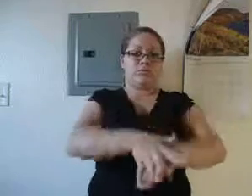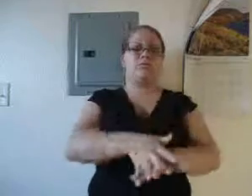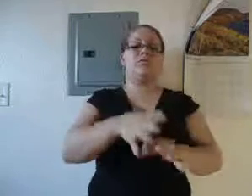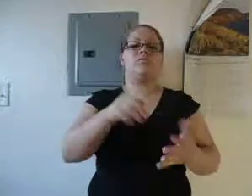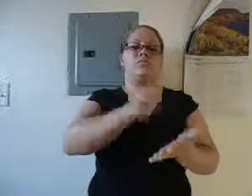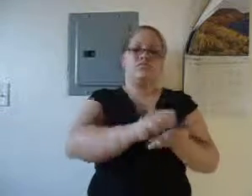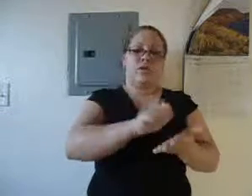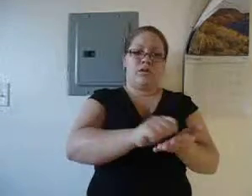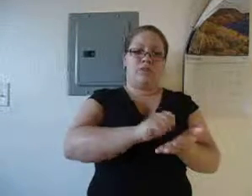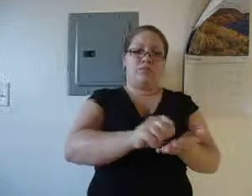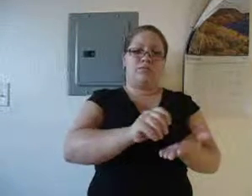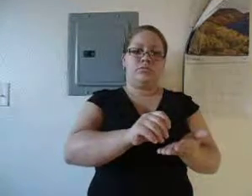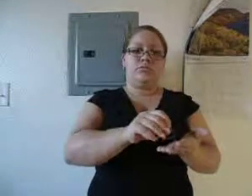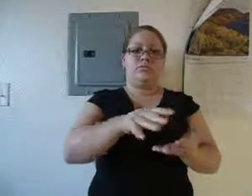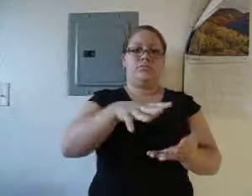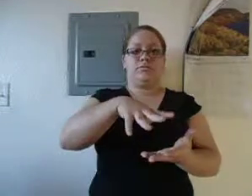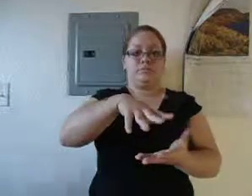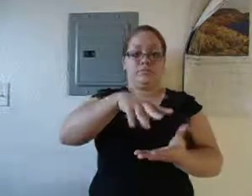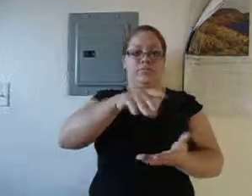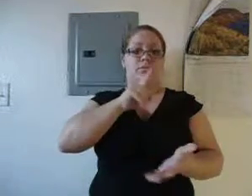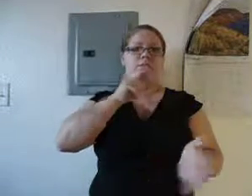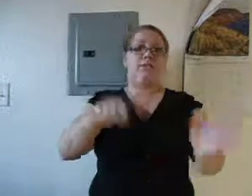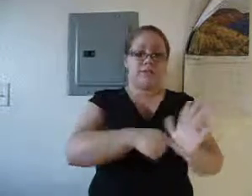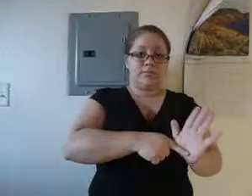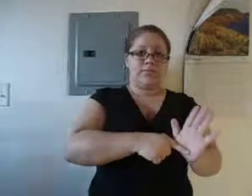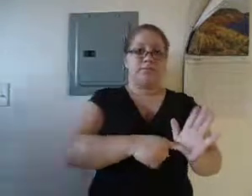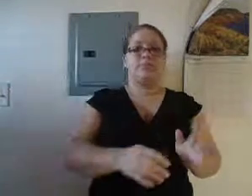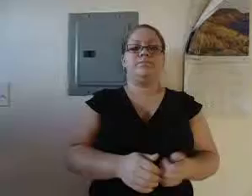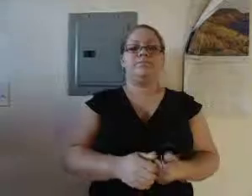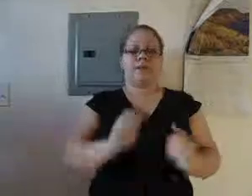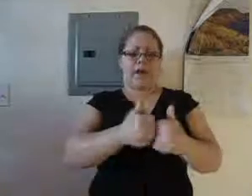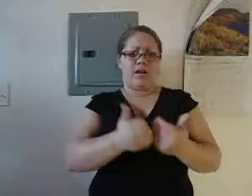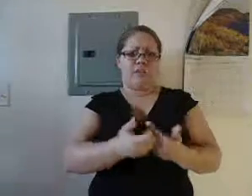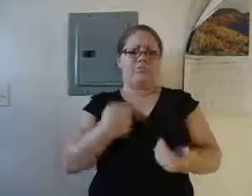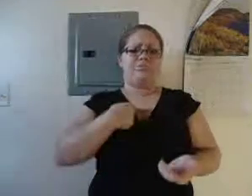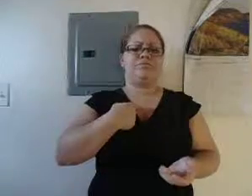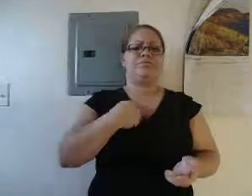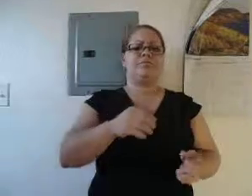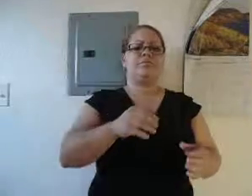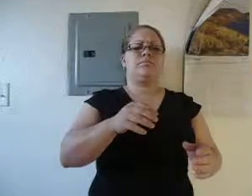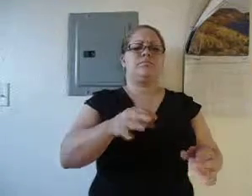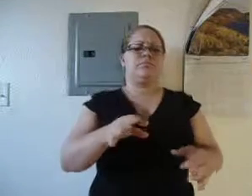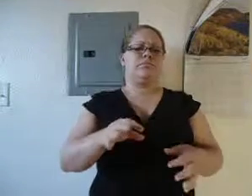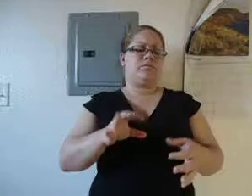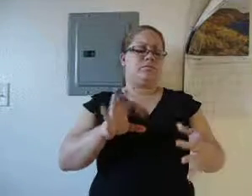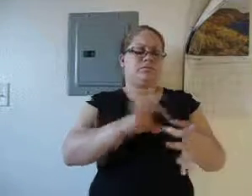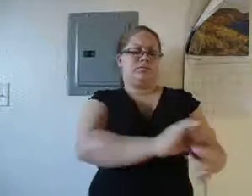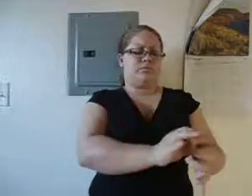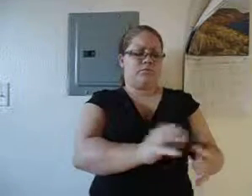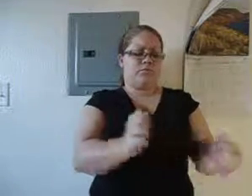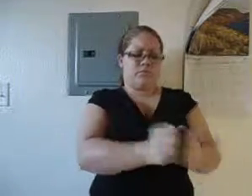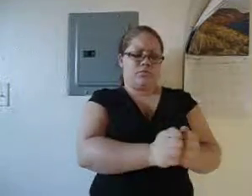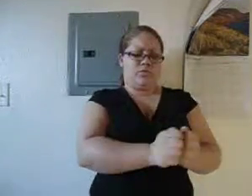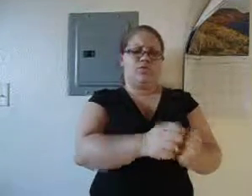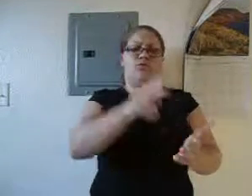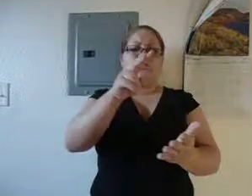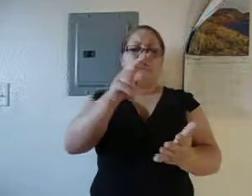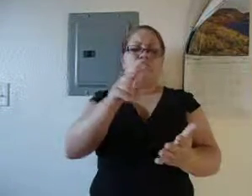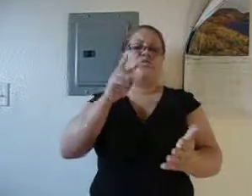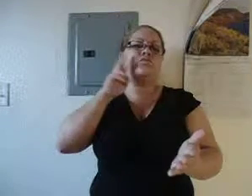by creating some mini research projects. And one of these research projects is to have students read something from